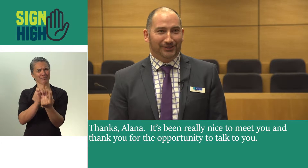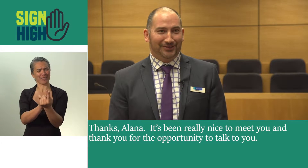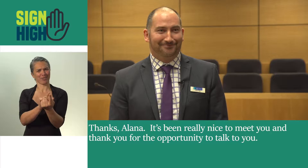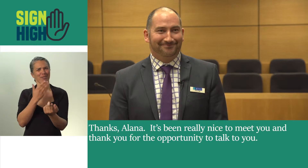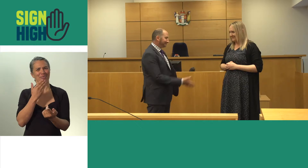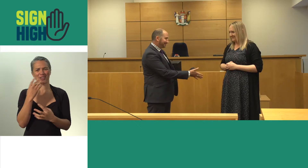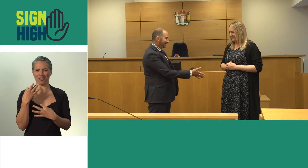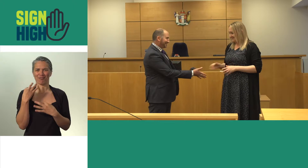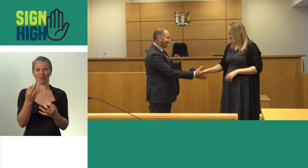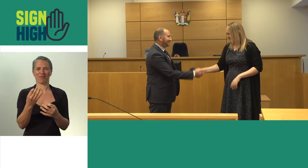to you.